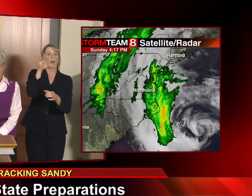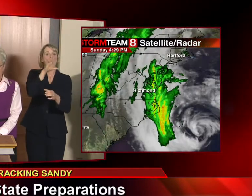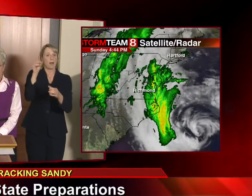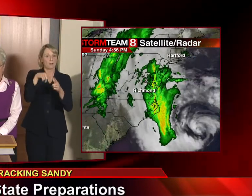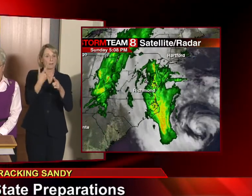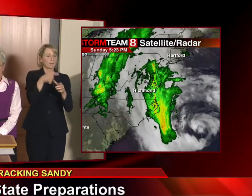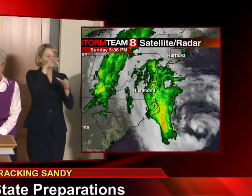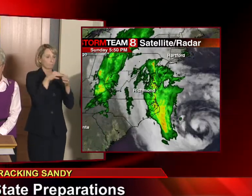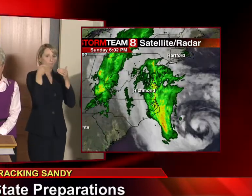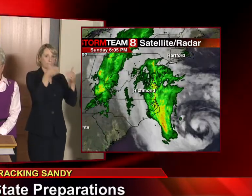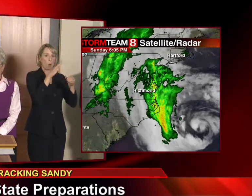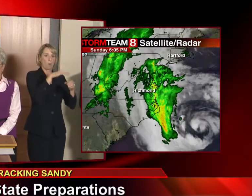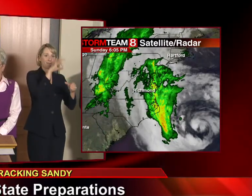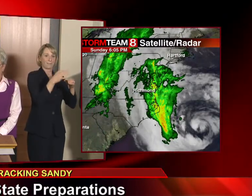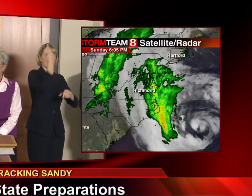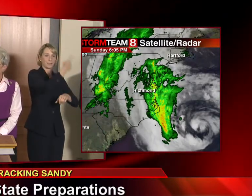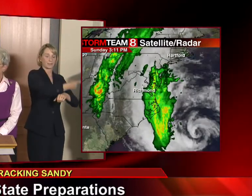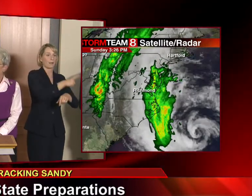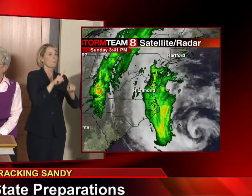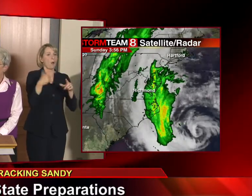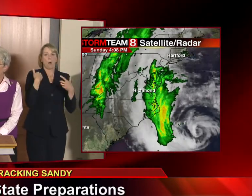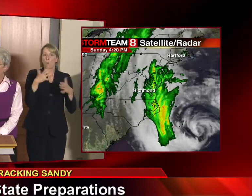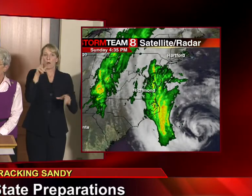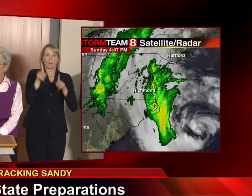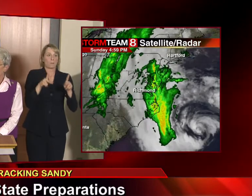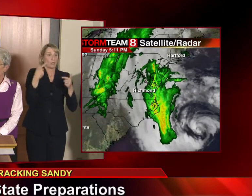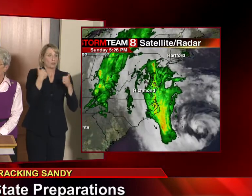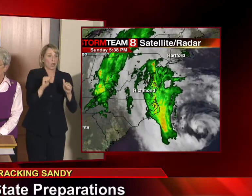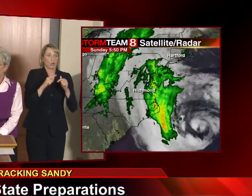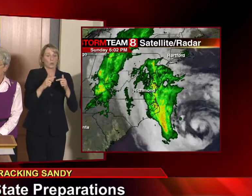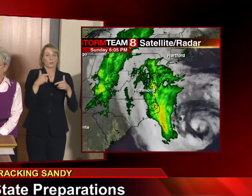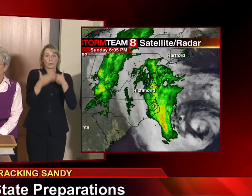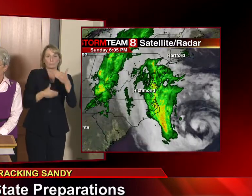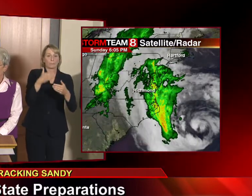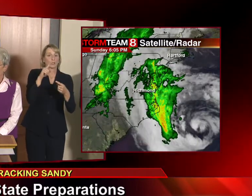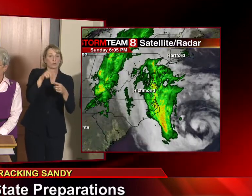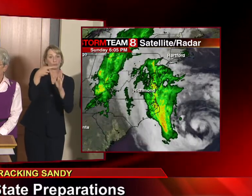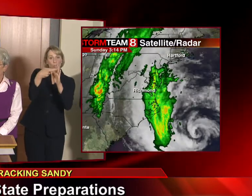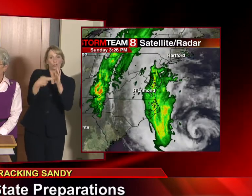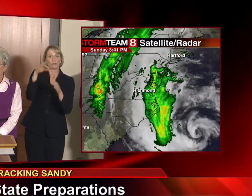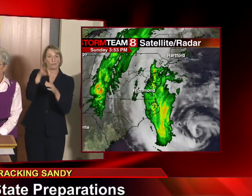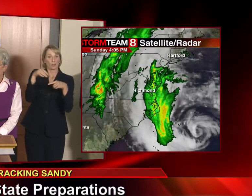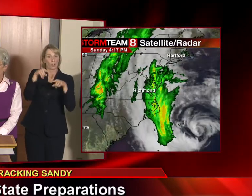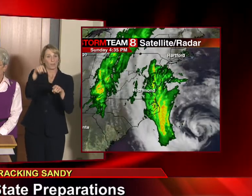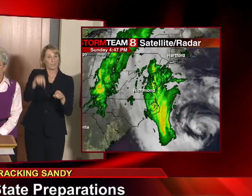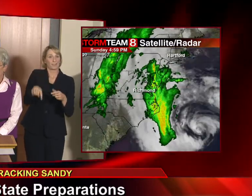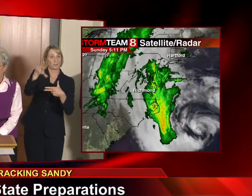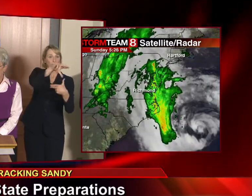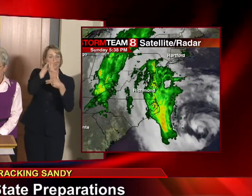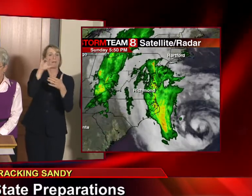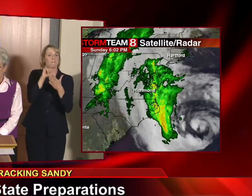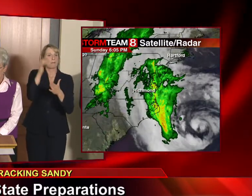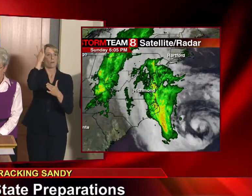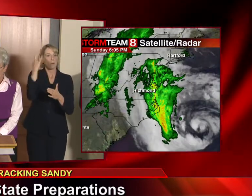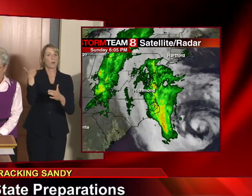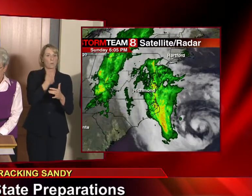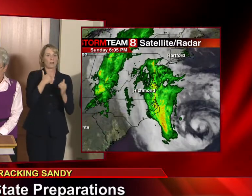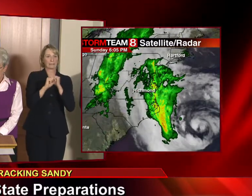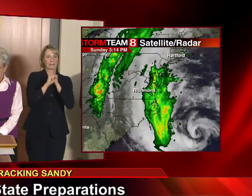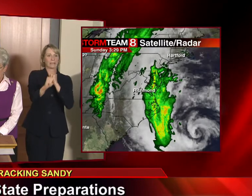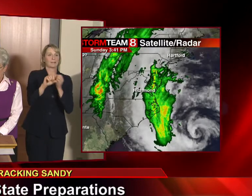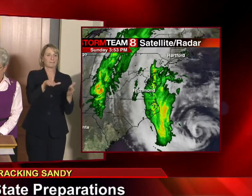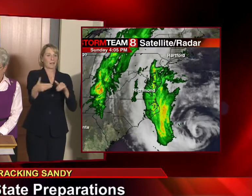Day. However, I do not want people trying to register to vote in the middle of a storm, and that's the reason that we're extending